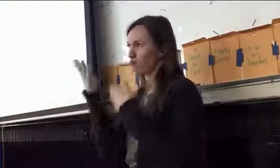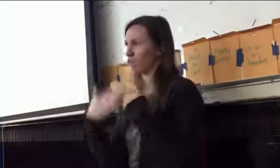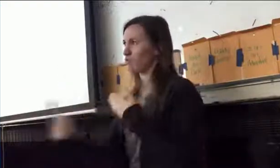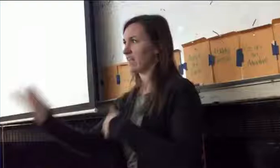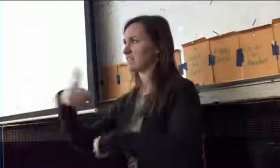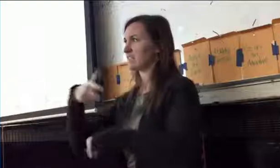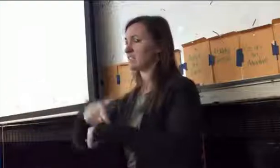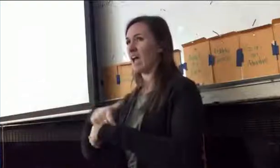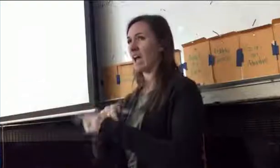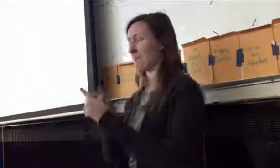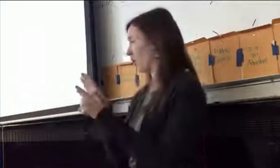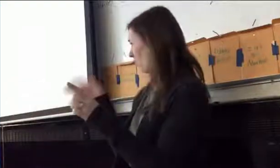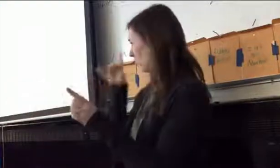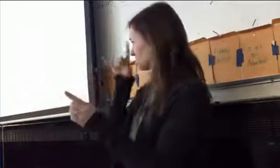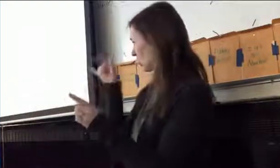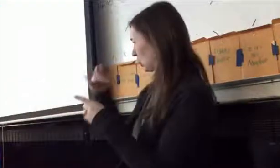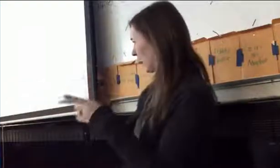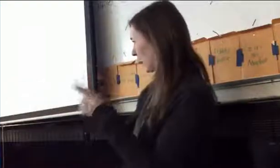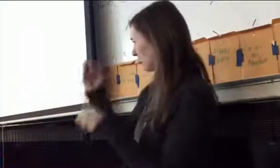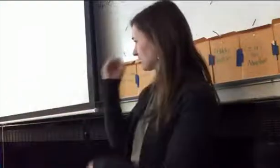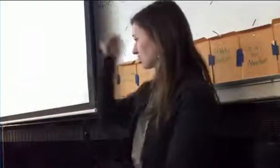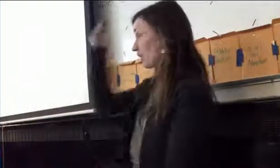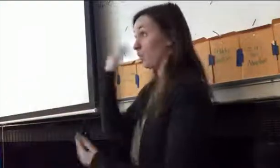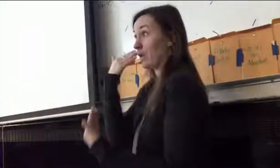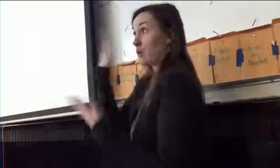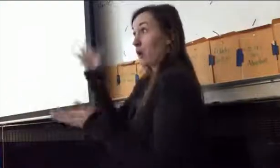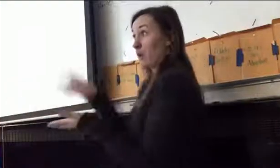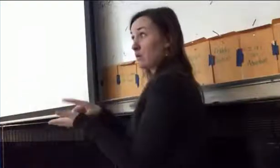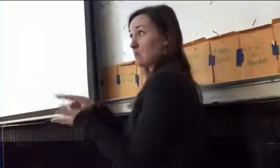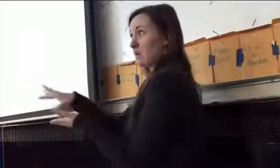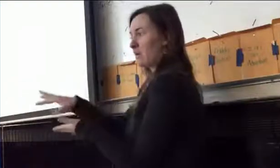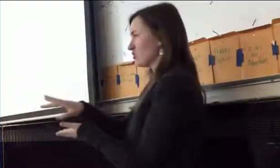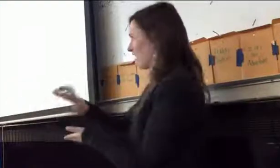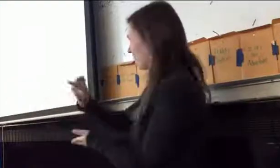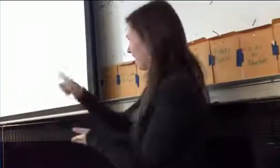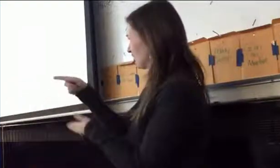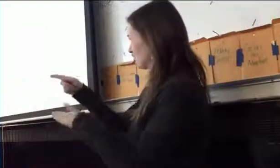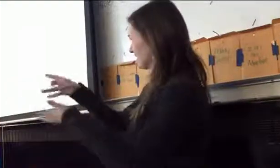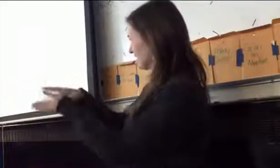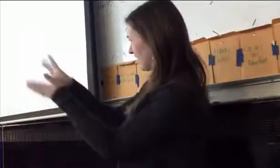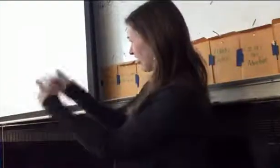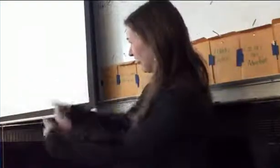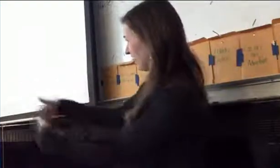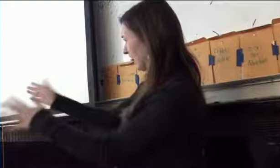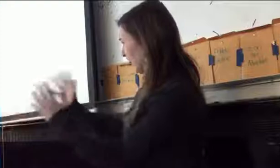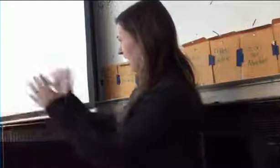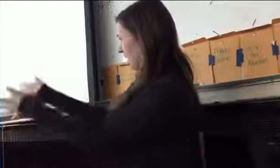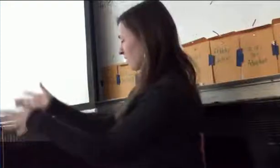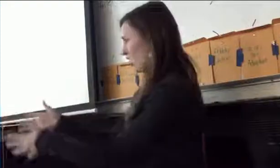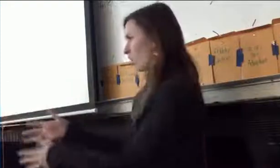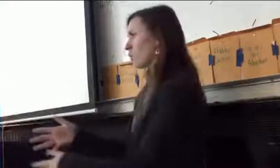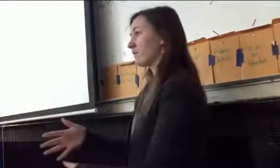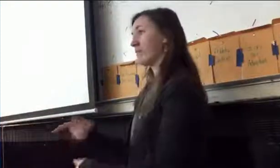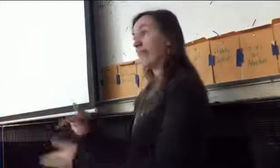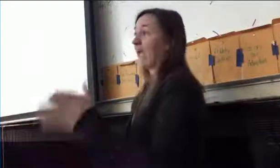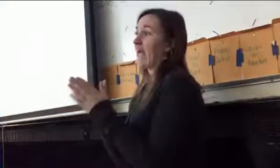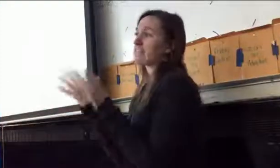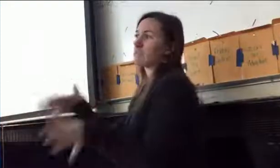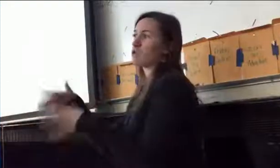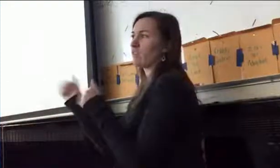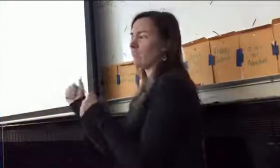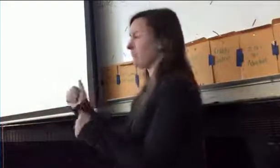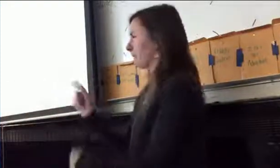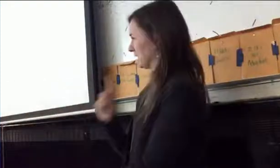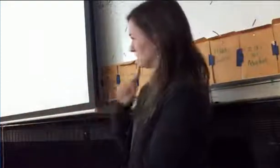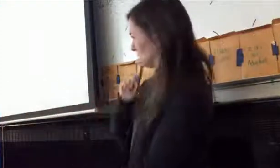don't know because it got banished. Wait, they just let it go? They asked him to leave, yeah. A 1-year-old?